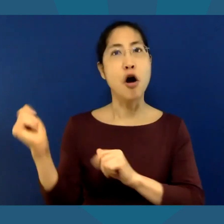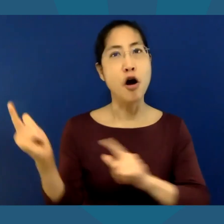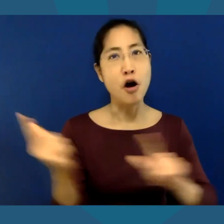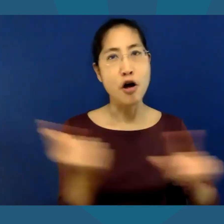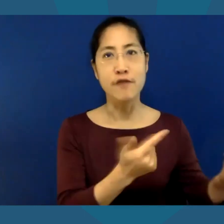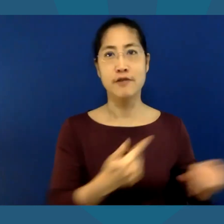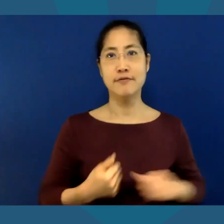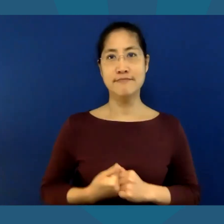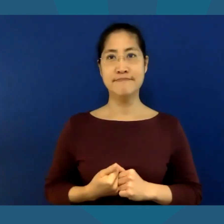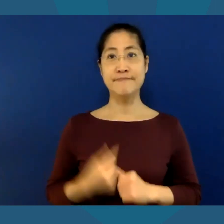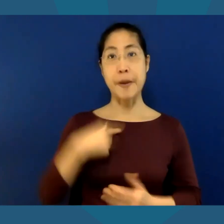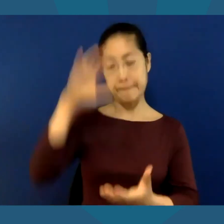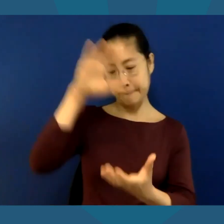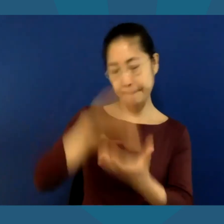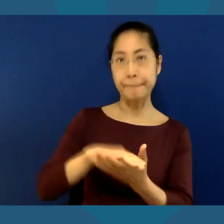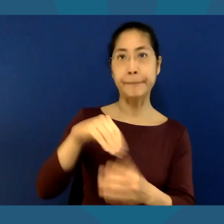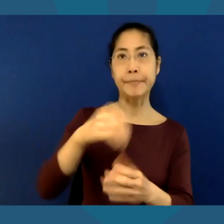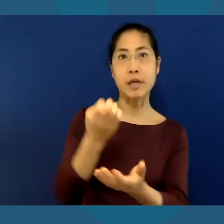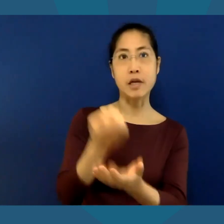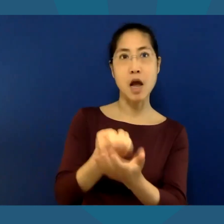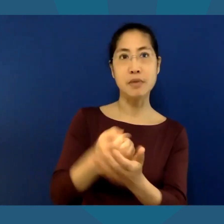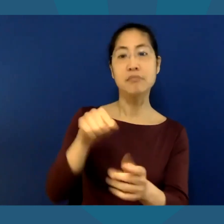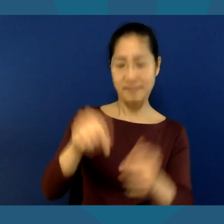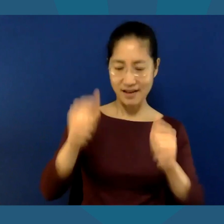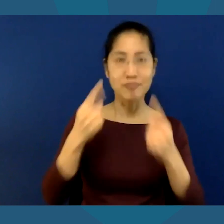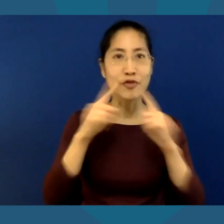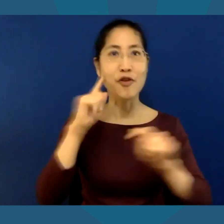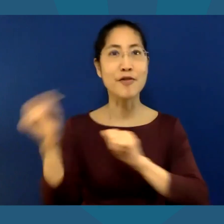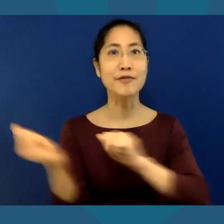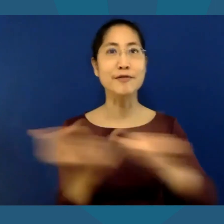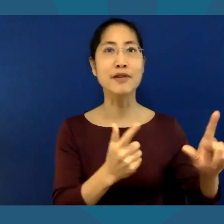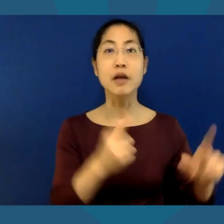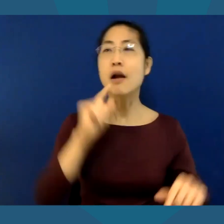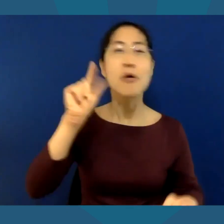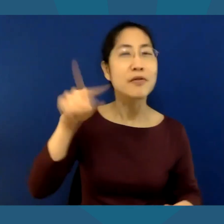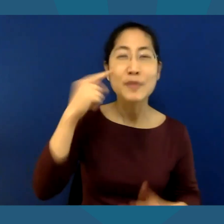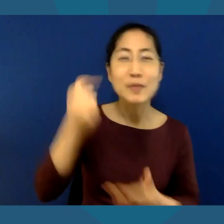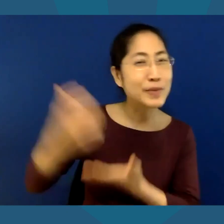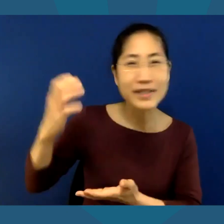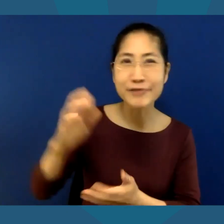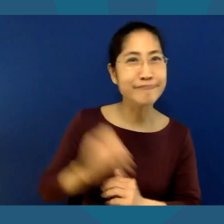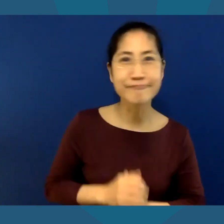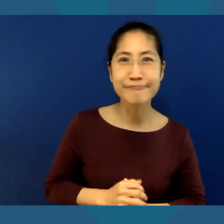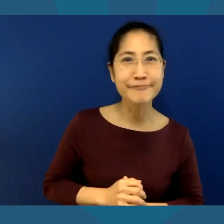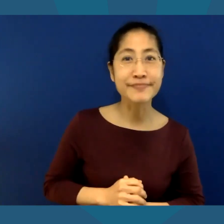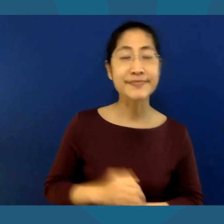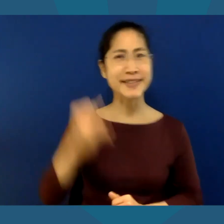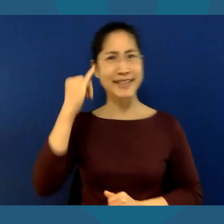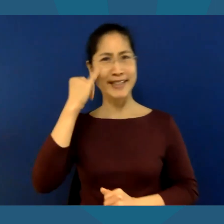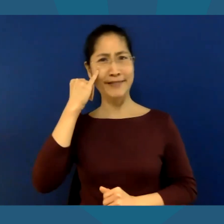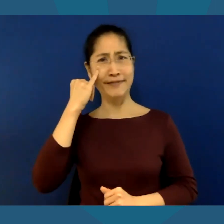I believe in an economy that works for all of us, not just for the rich. We all do